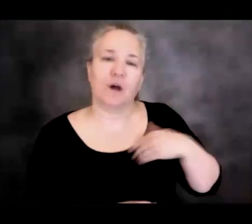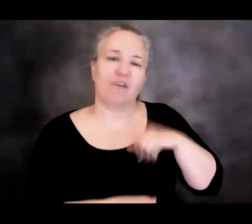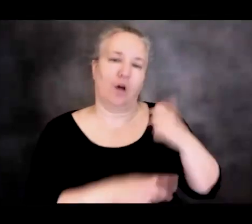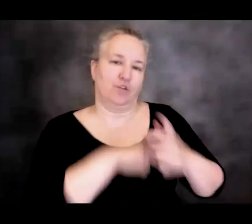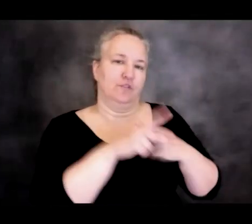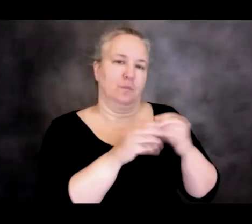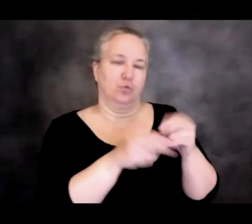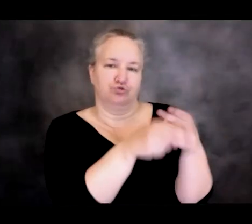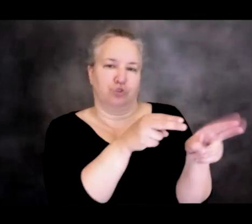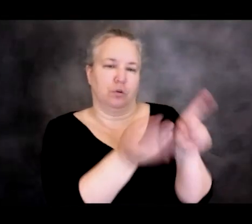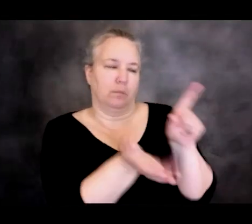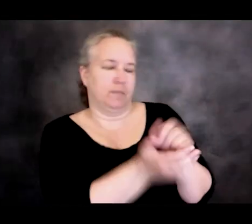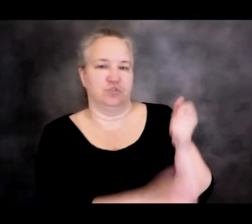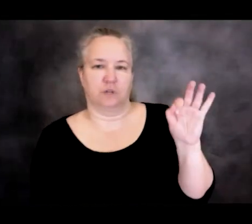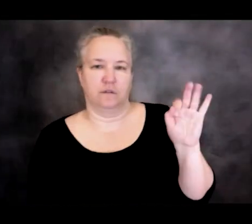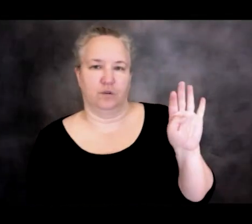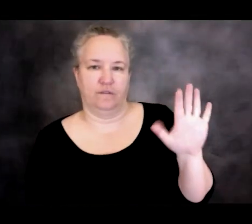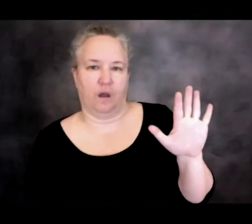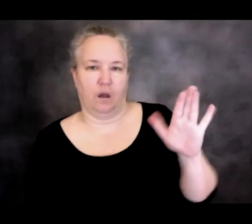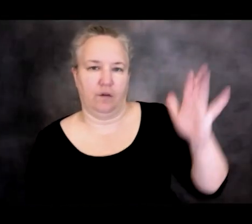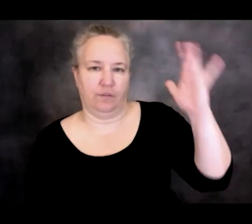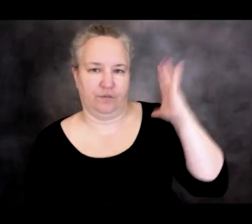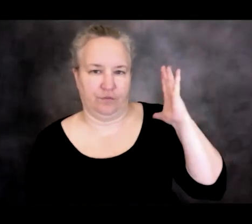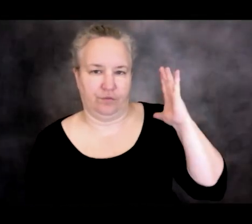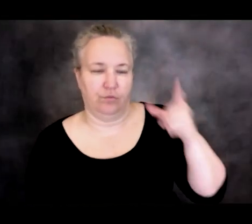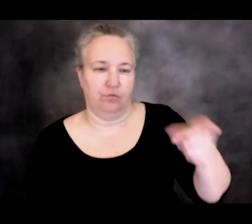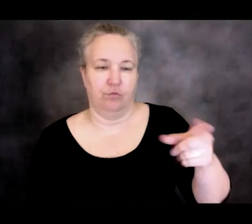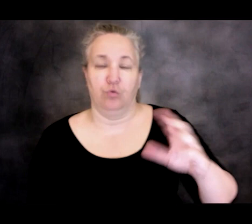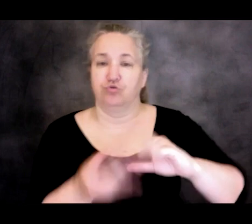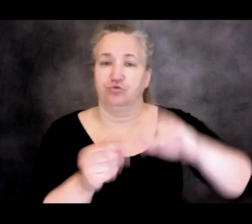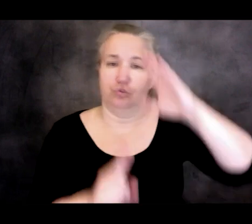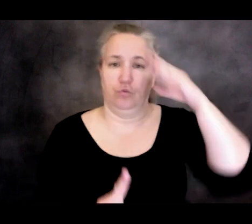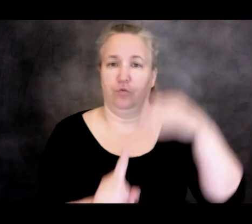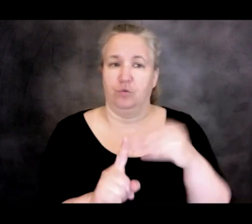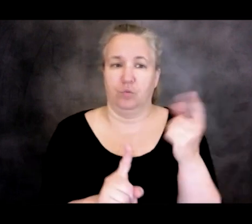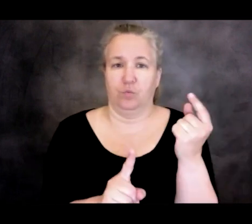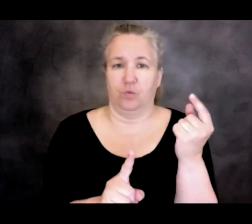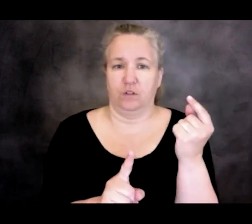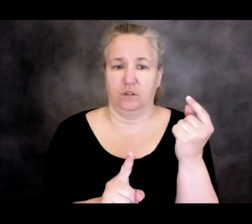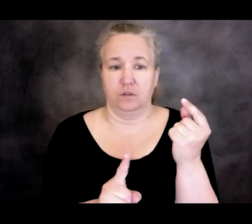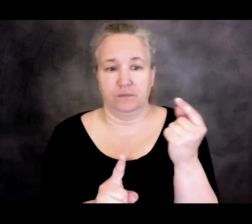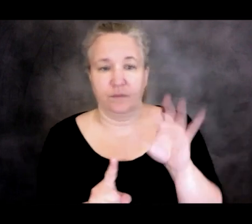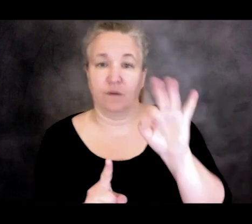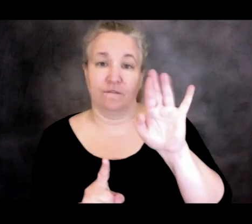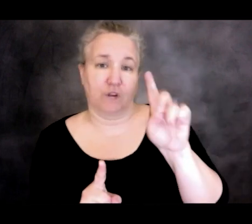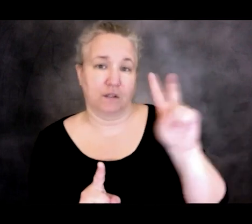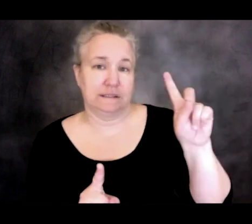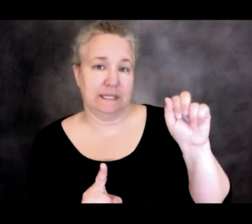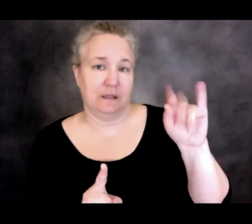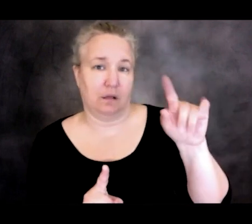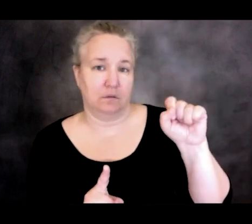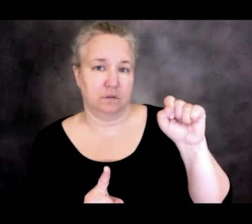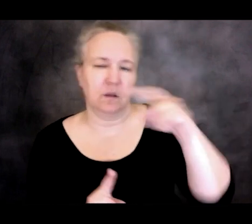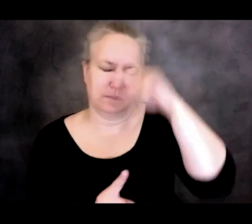published in 1945. And the story centers around Fred Daniels, a Black man married